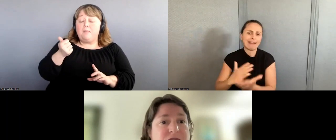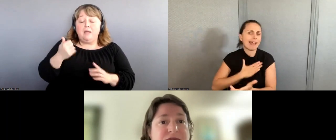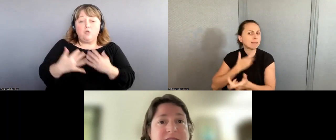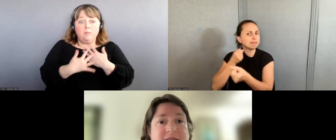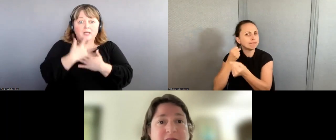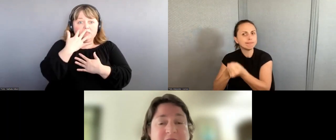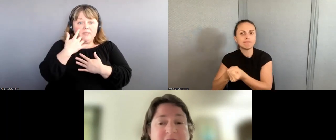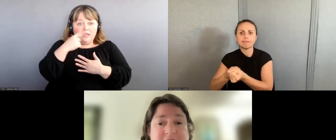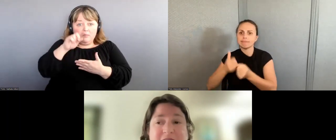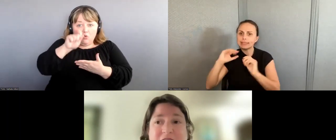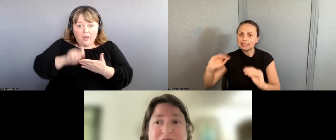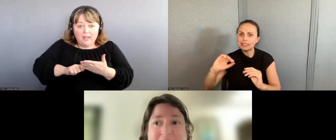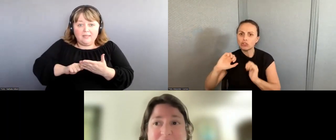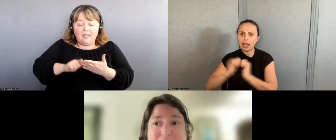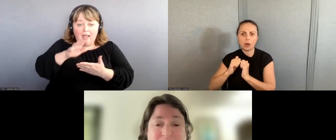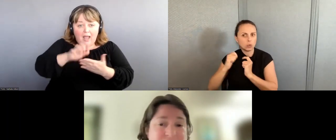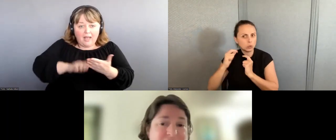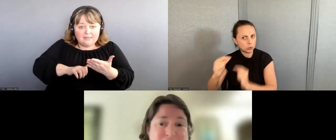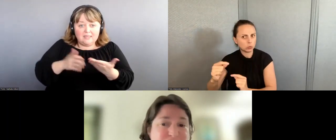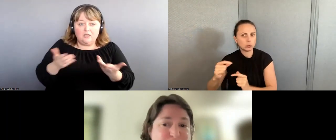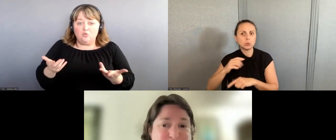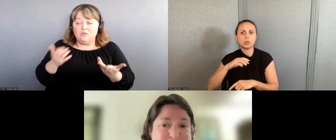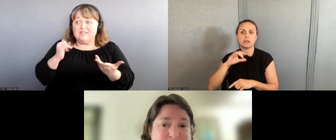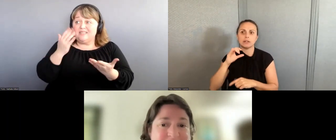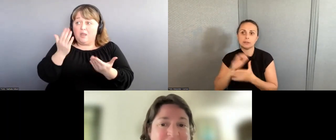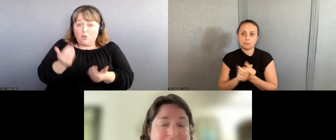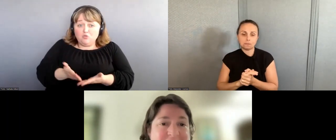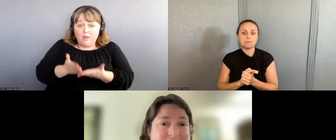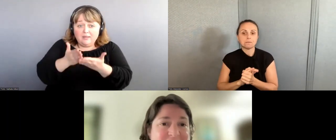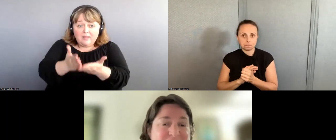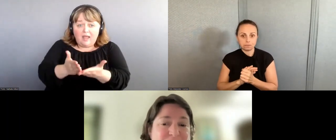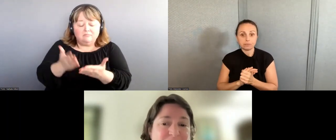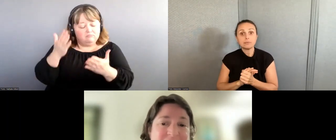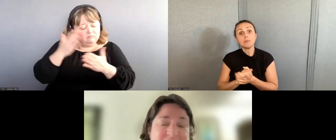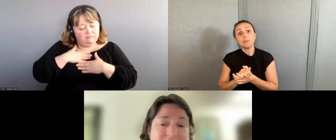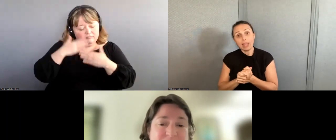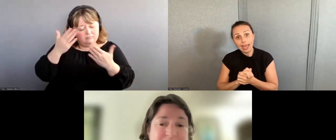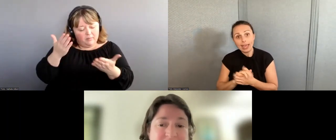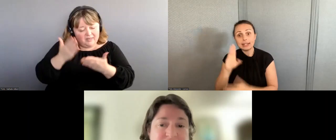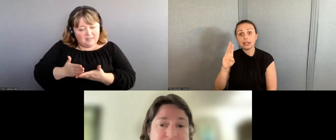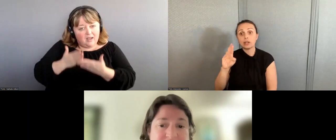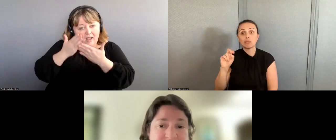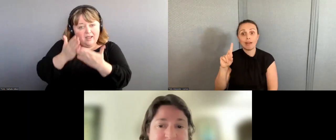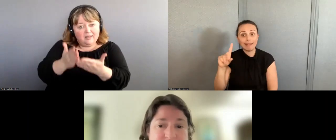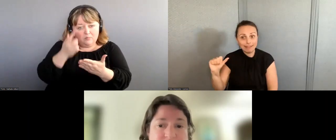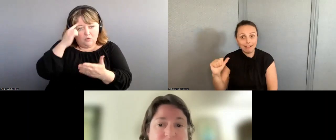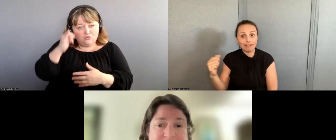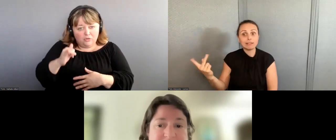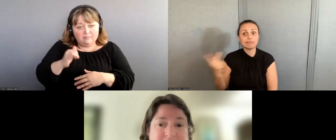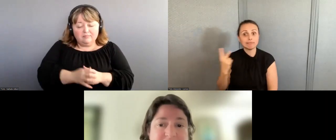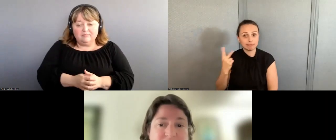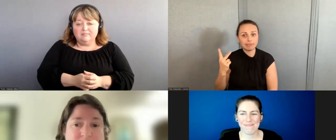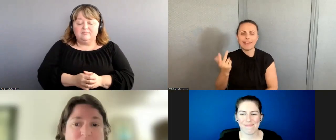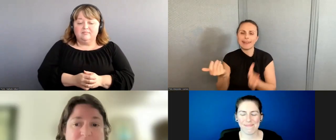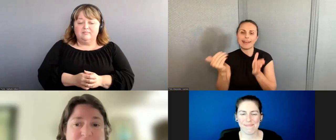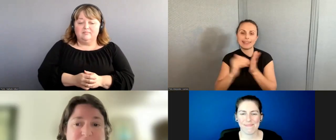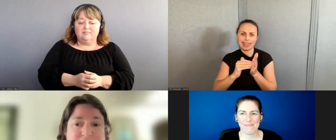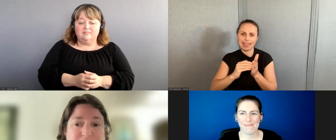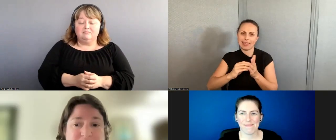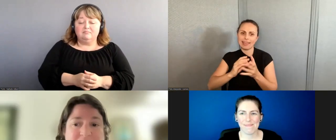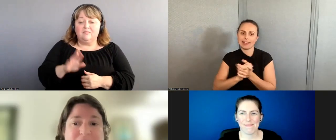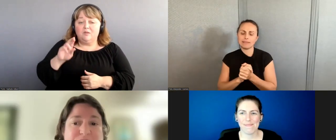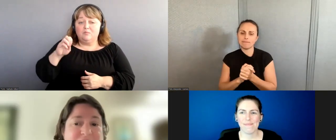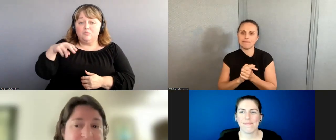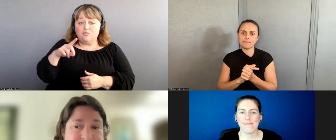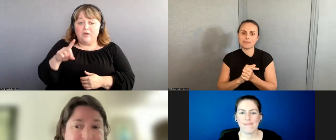to facilitate that for you. And Brenda and I really just once again want